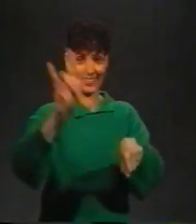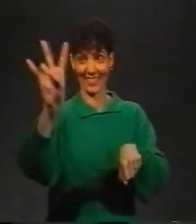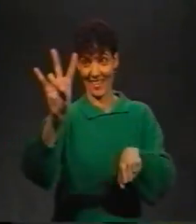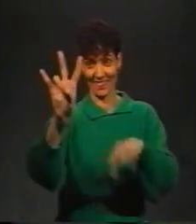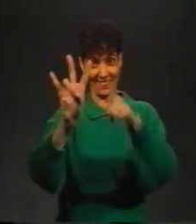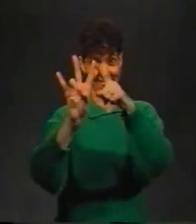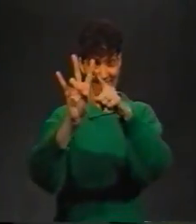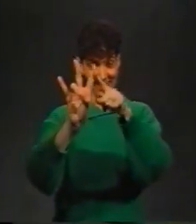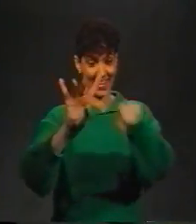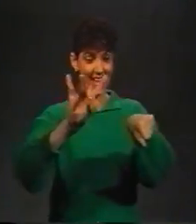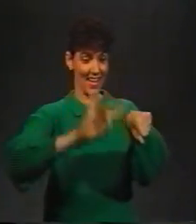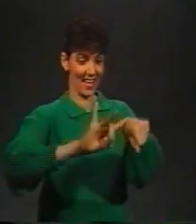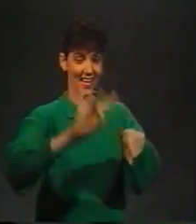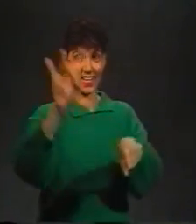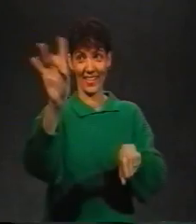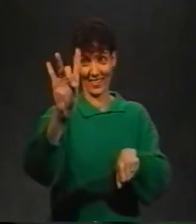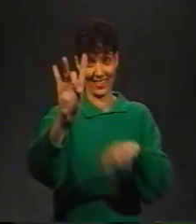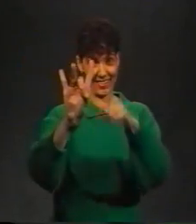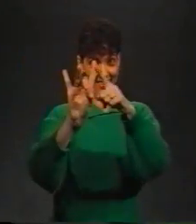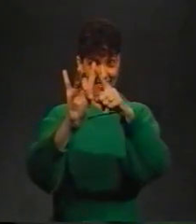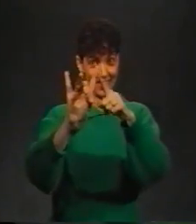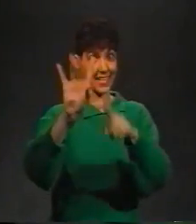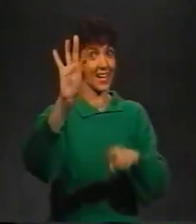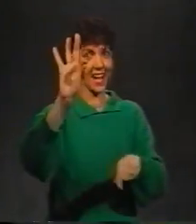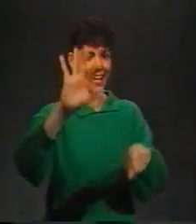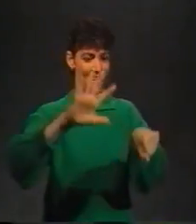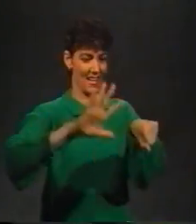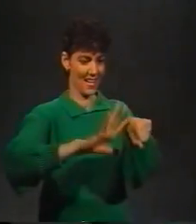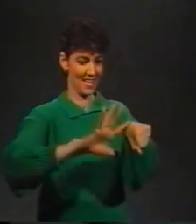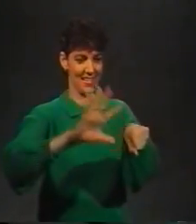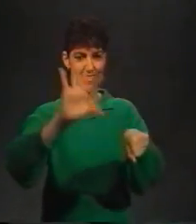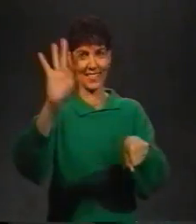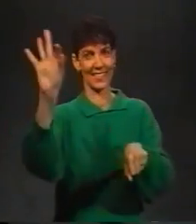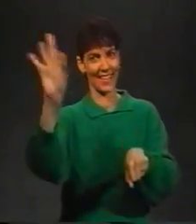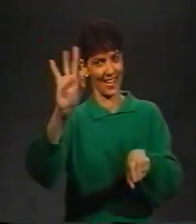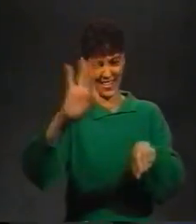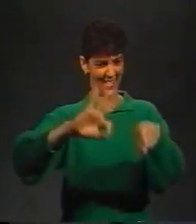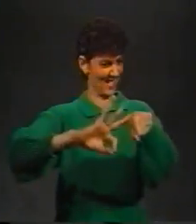except for 9 o'clock, when the index is added before the sign,